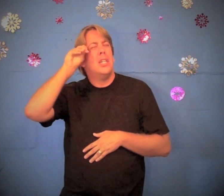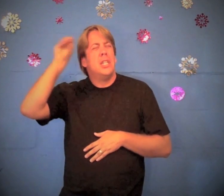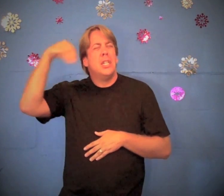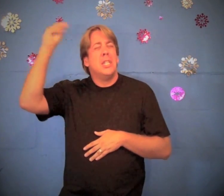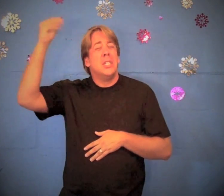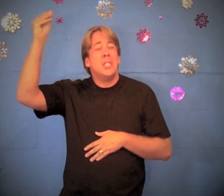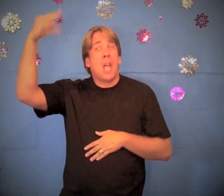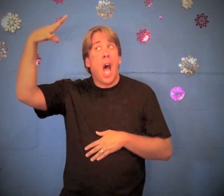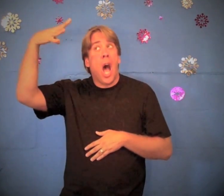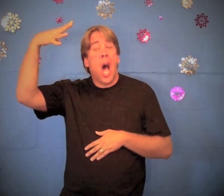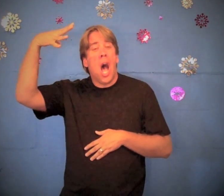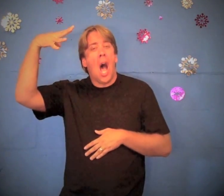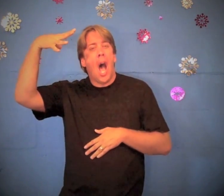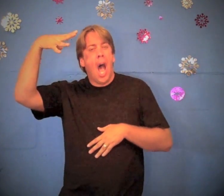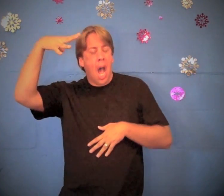away.